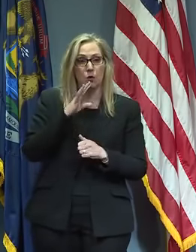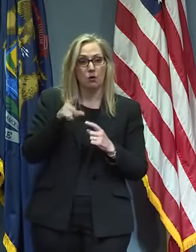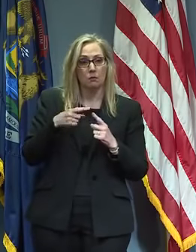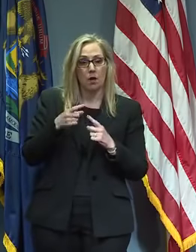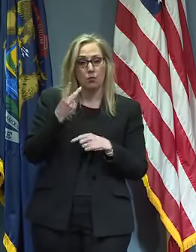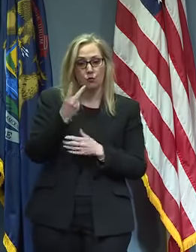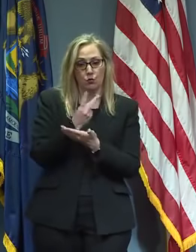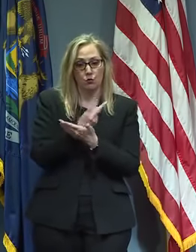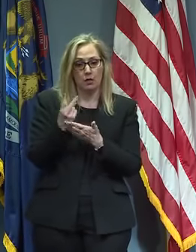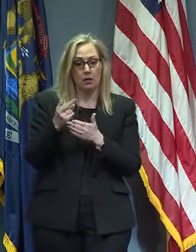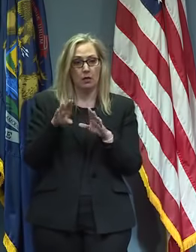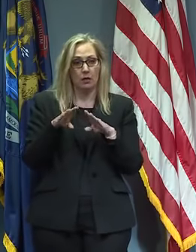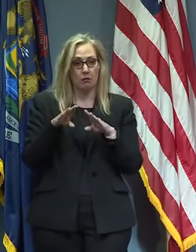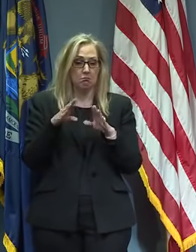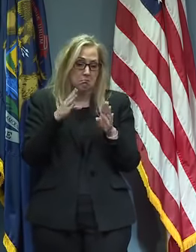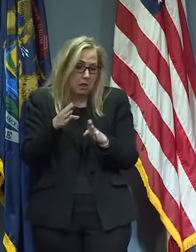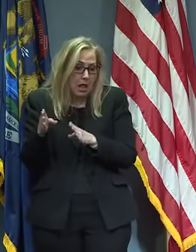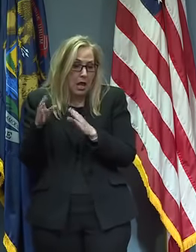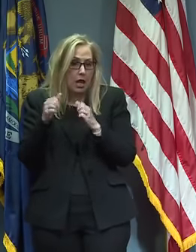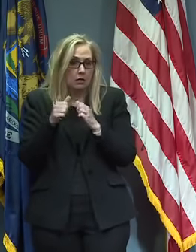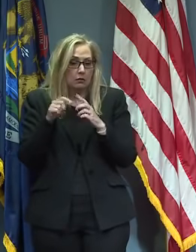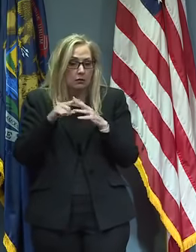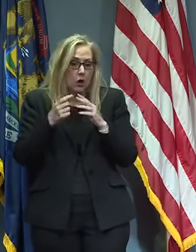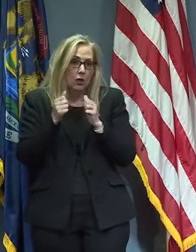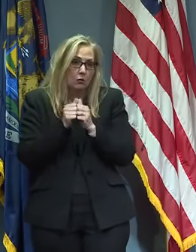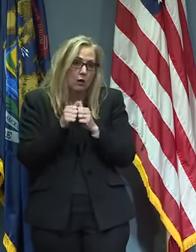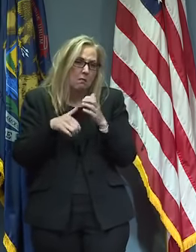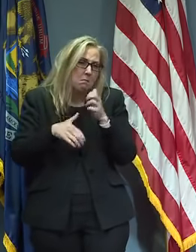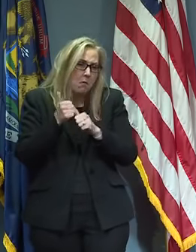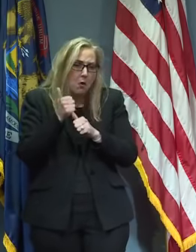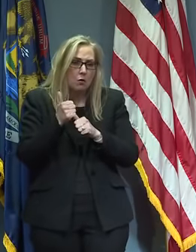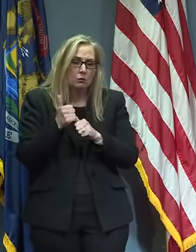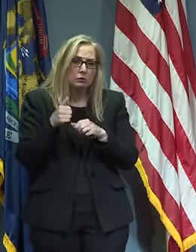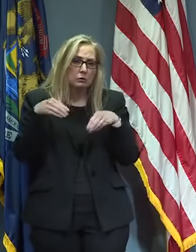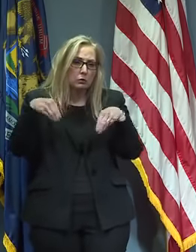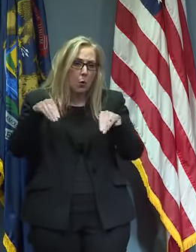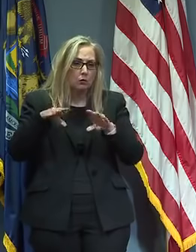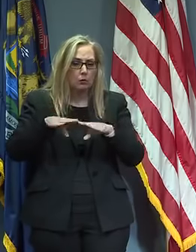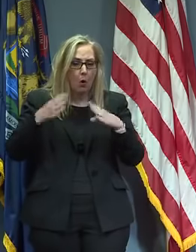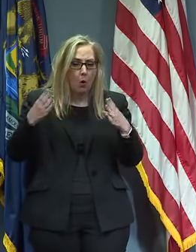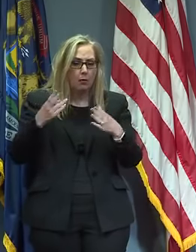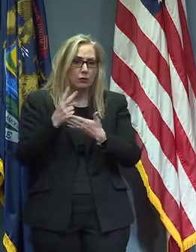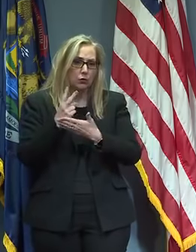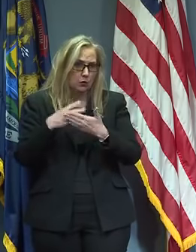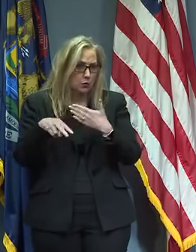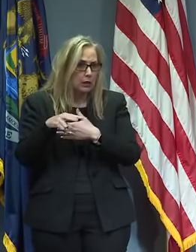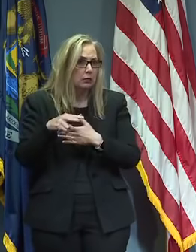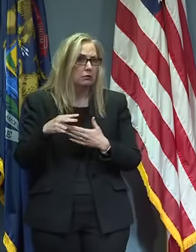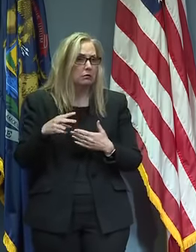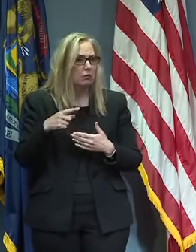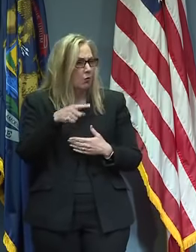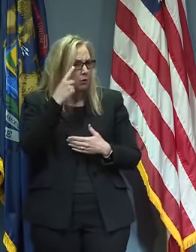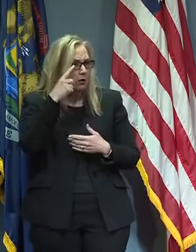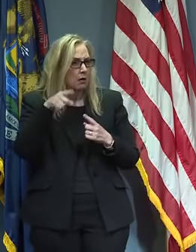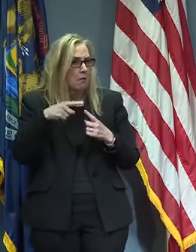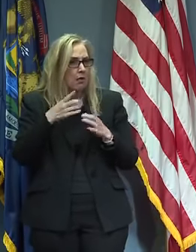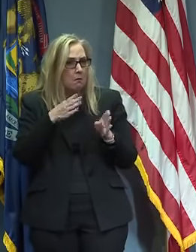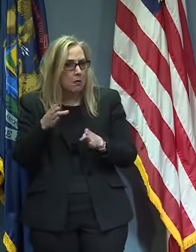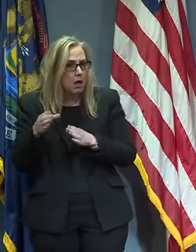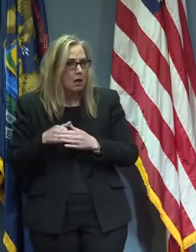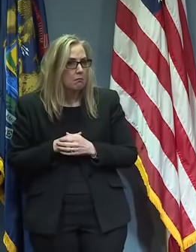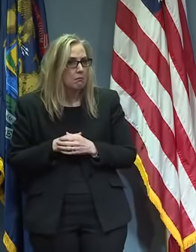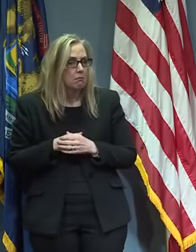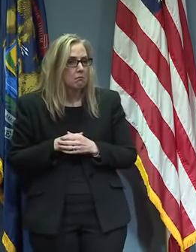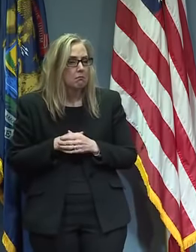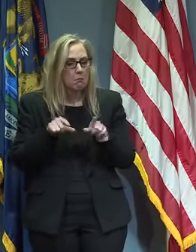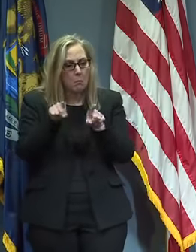2-week plan culminating with retail stores, most retail stores being opened again in 2 weeks. Yeah. What do you make of that plan, and